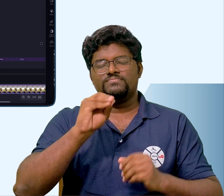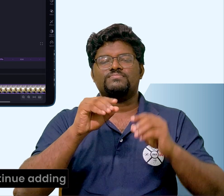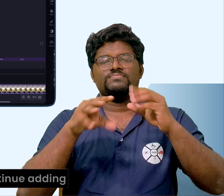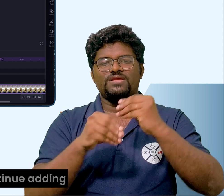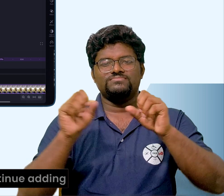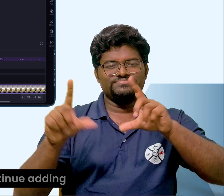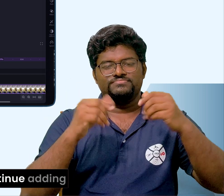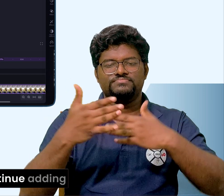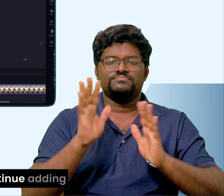Then continue adding